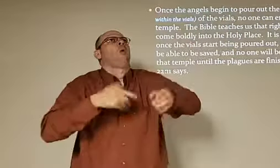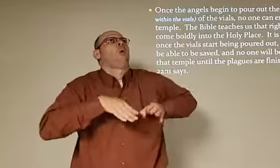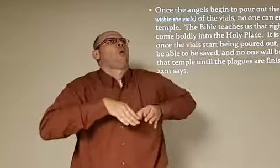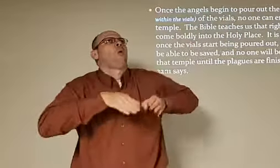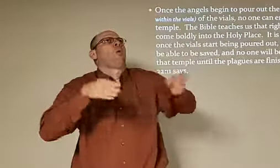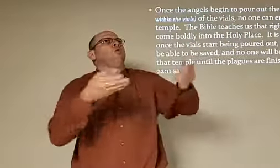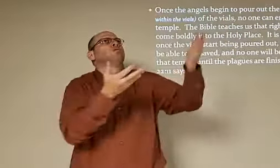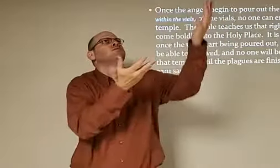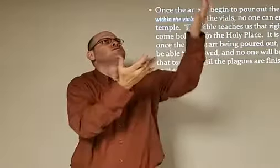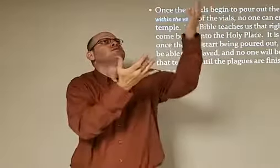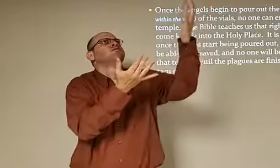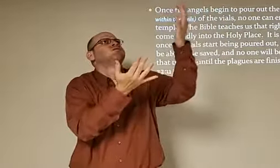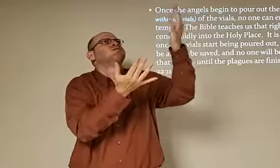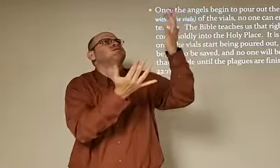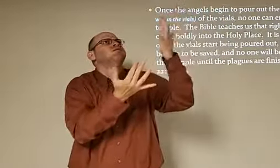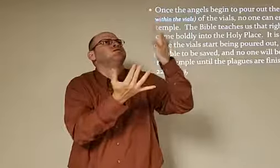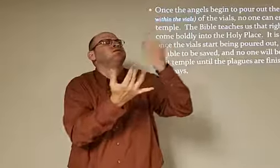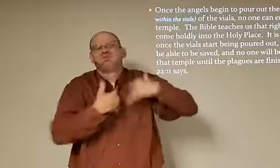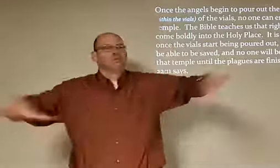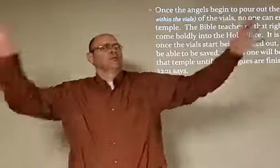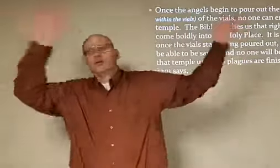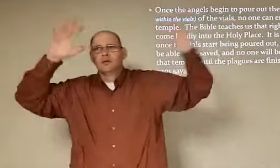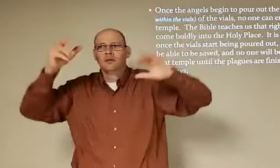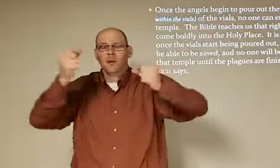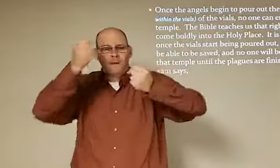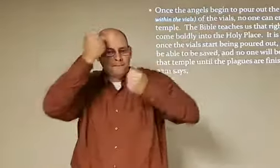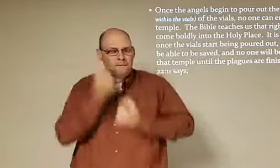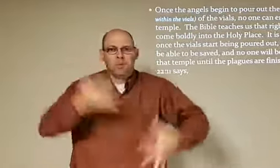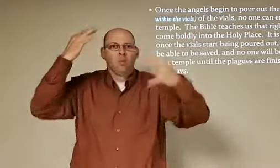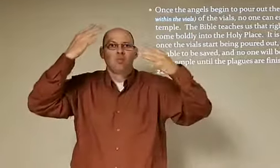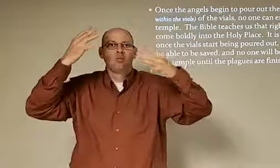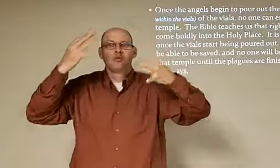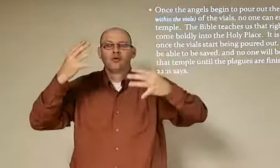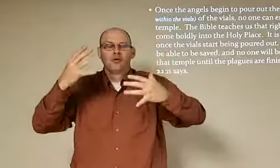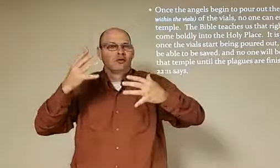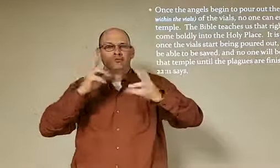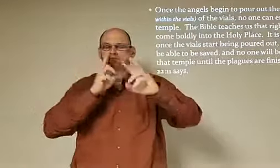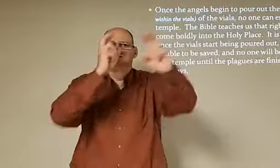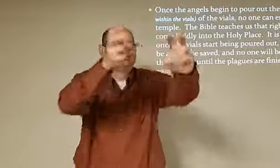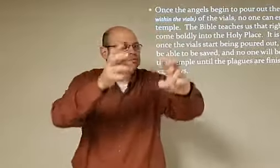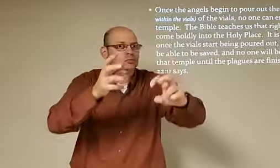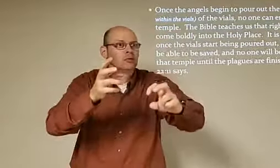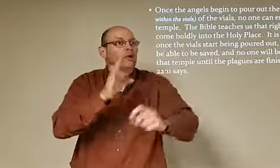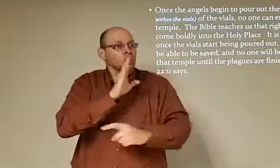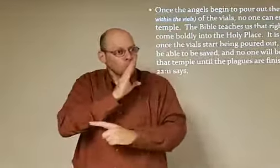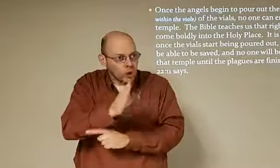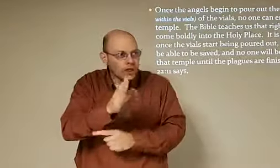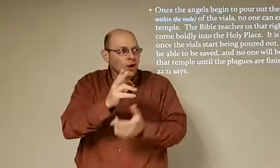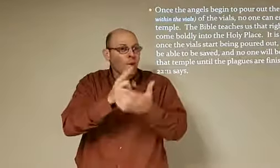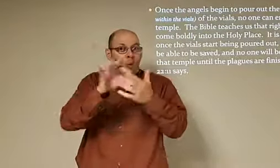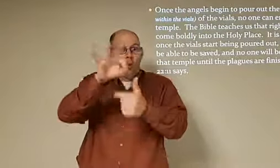how am I going to connect with the Lord? How am I going to open up myself? Once you open it up, the Holy Ghost is going to come